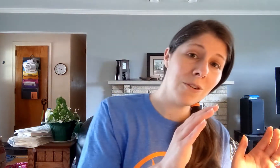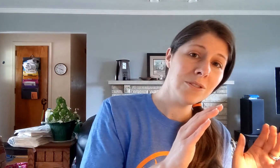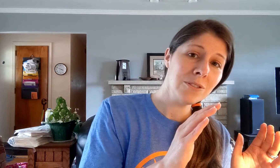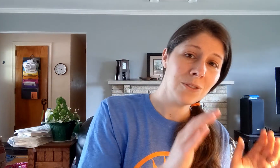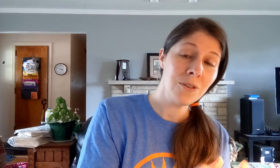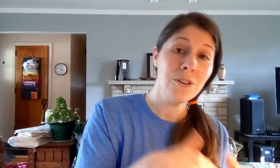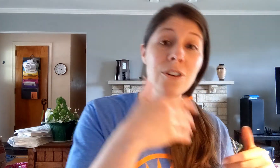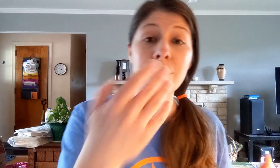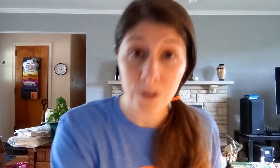grows a storm,